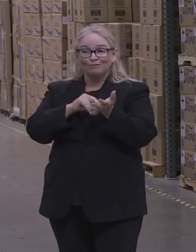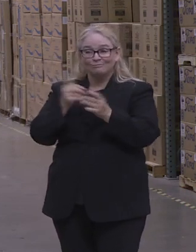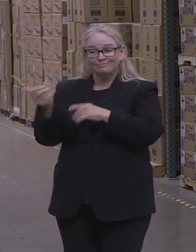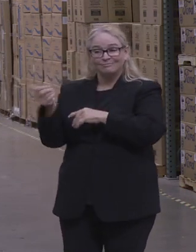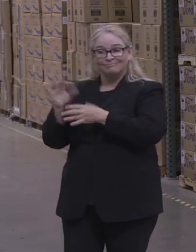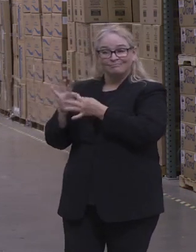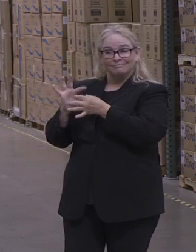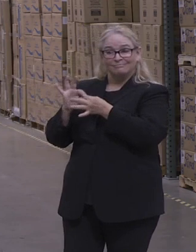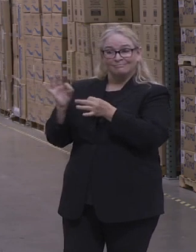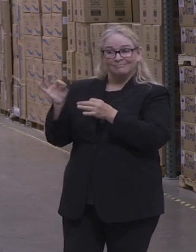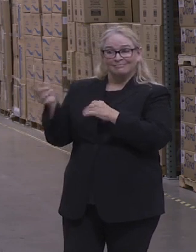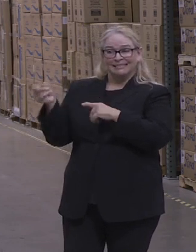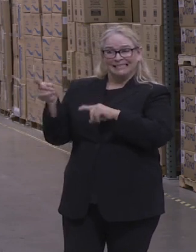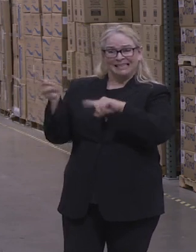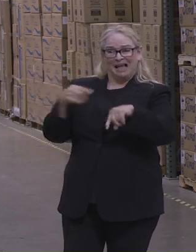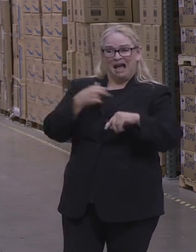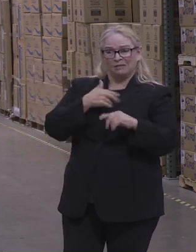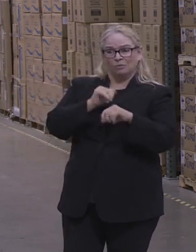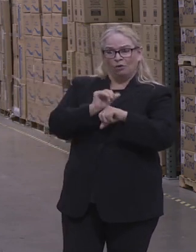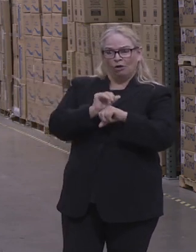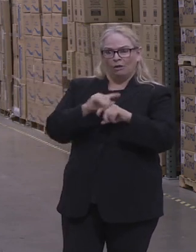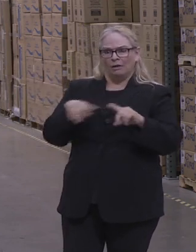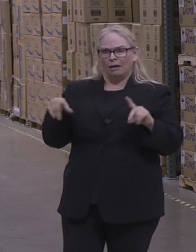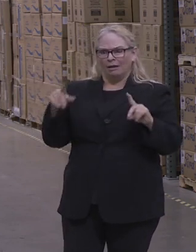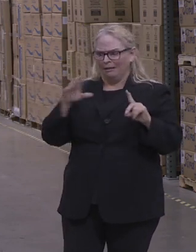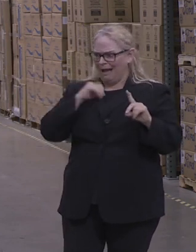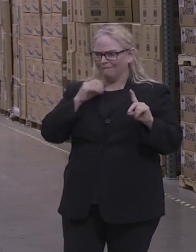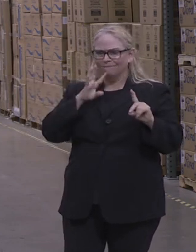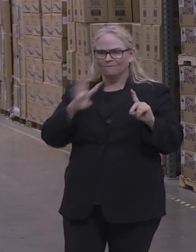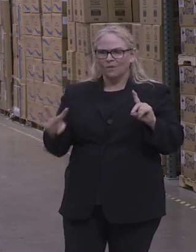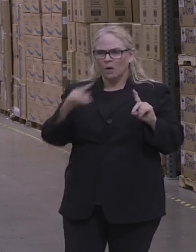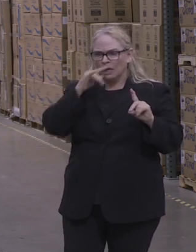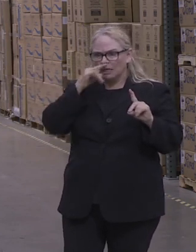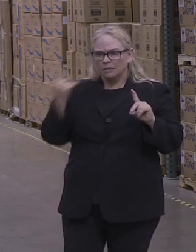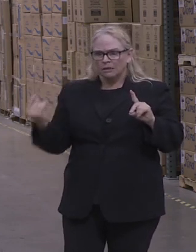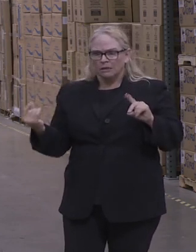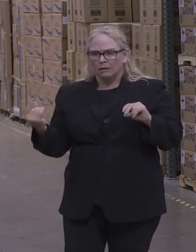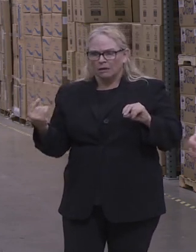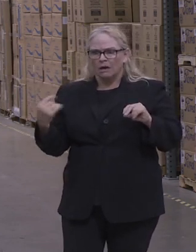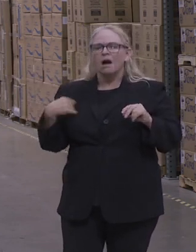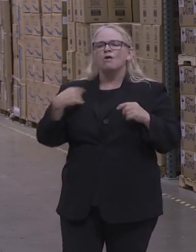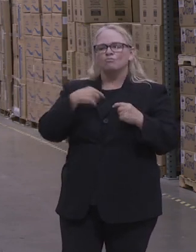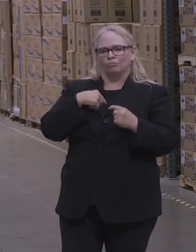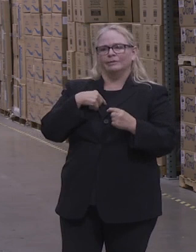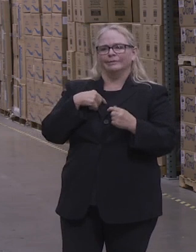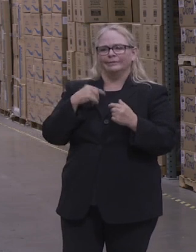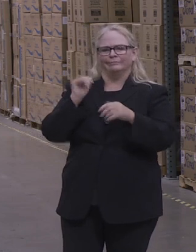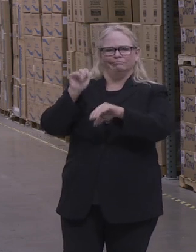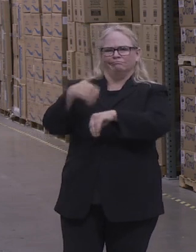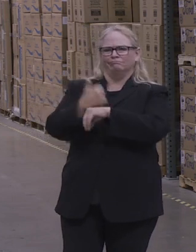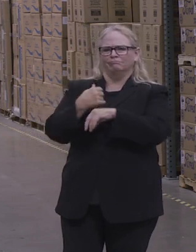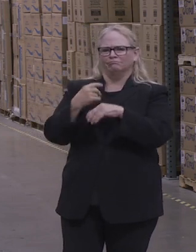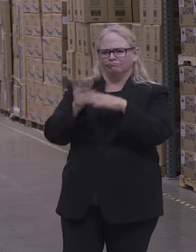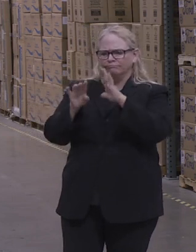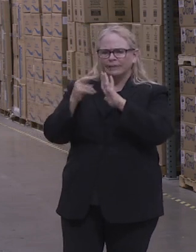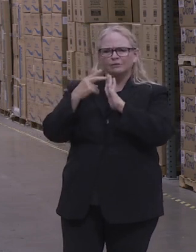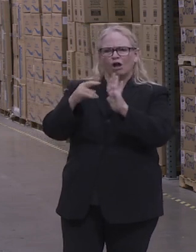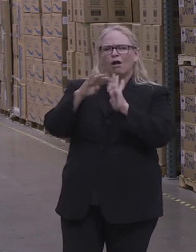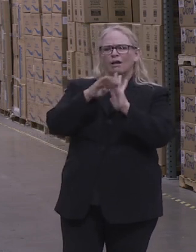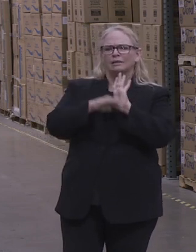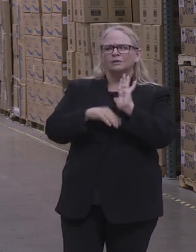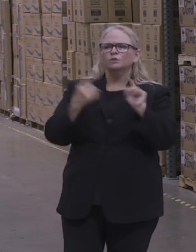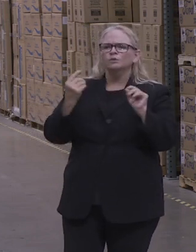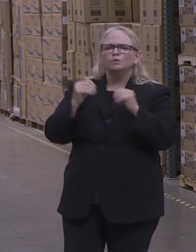how we must avail opportunities for childcare with all the conditions, all the criteria we set out, very prescriptive in terms